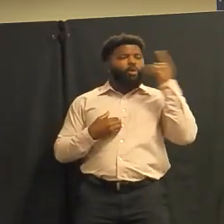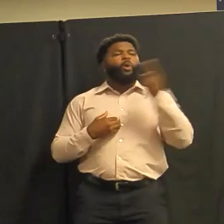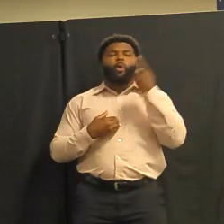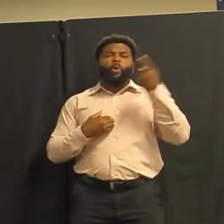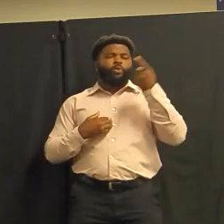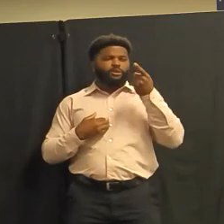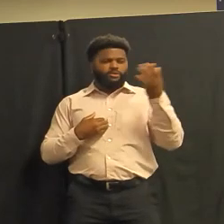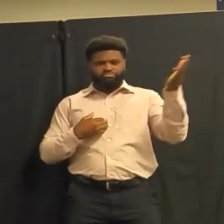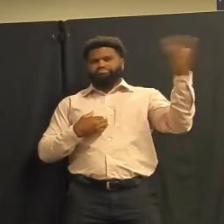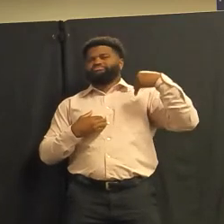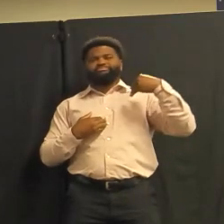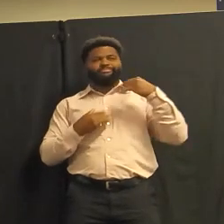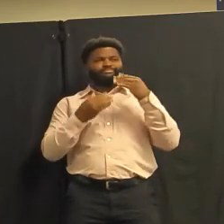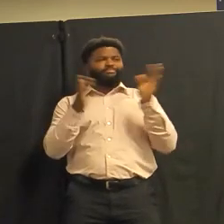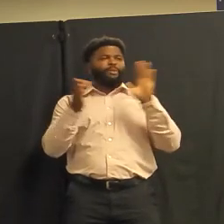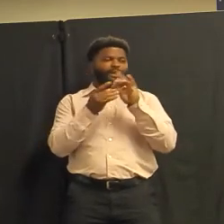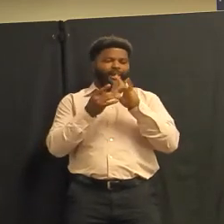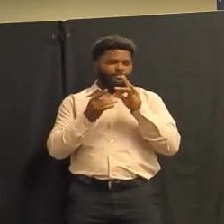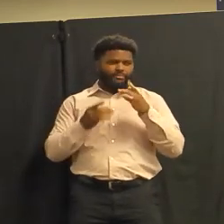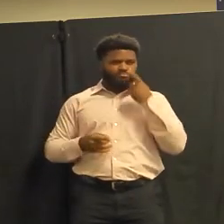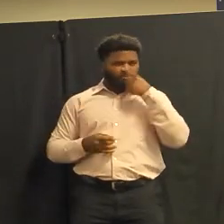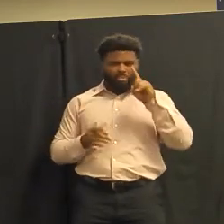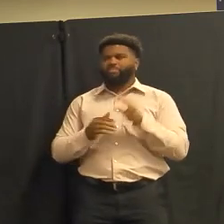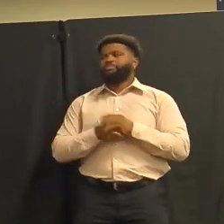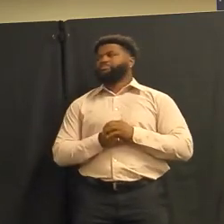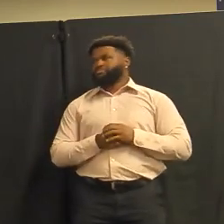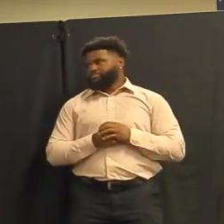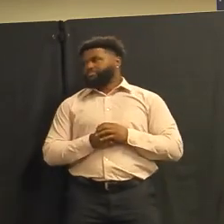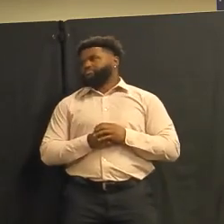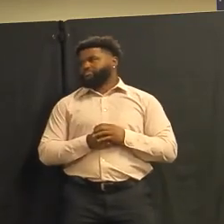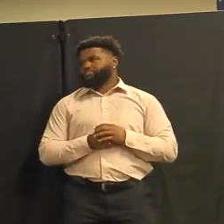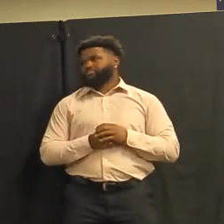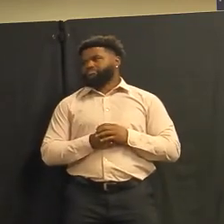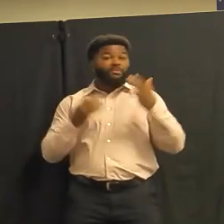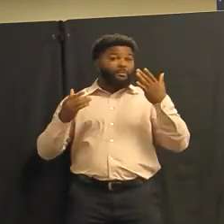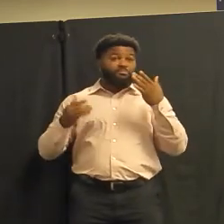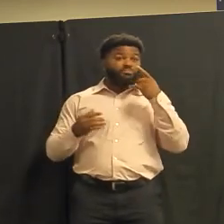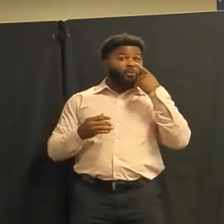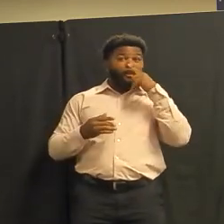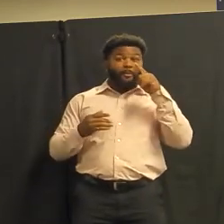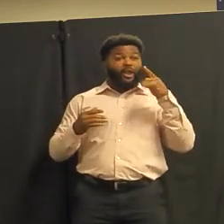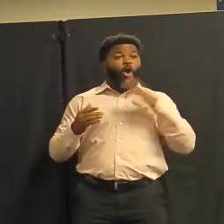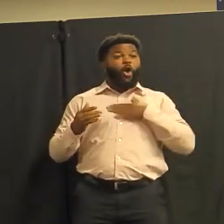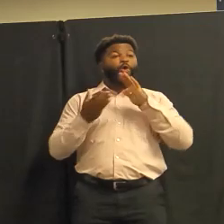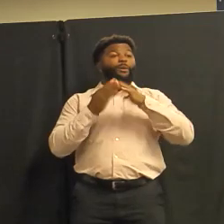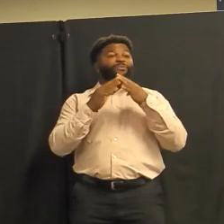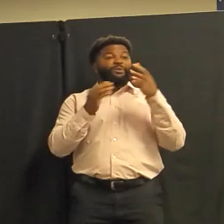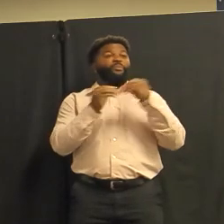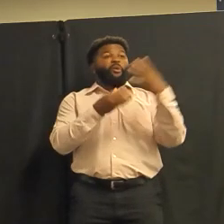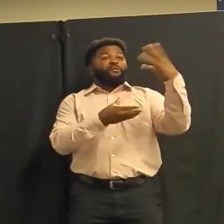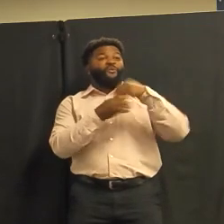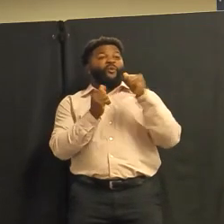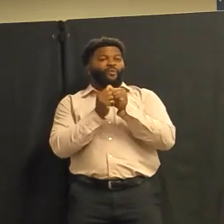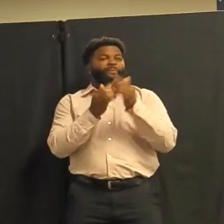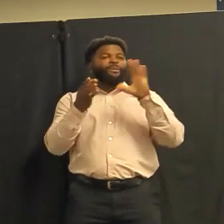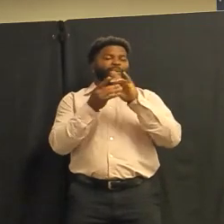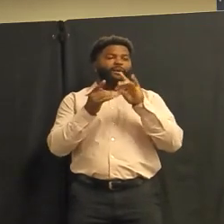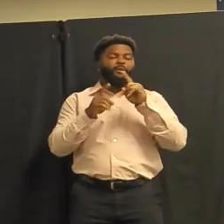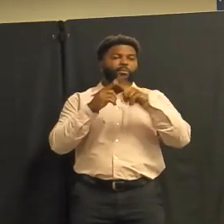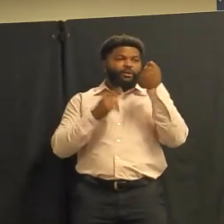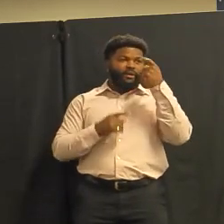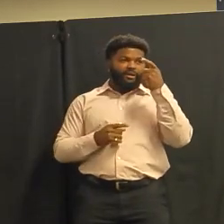public comment and happy to have it and happy to have our community engaged. You have to give